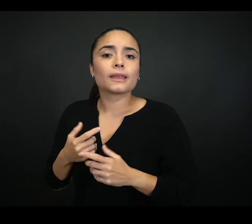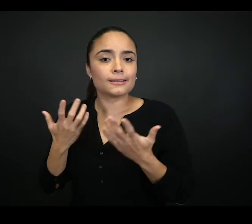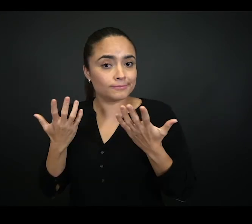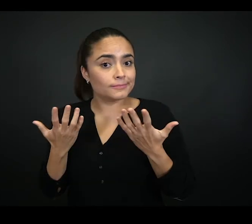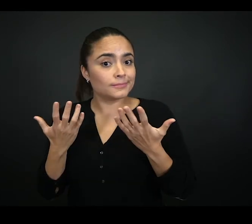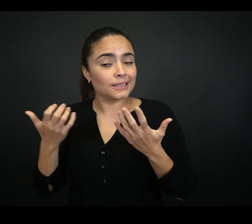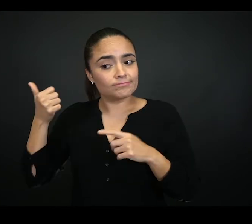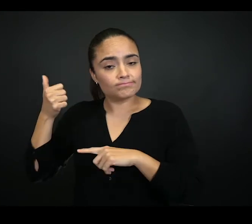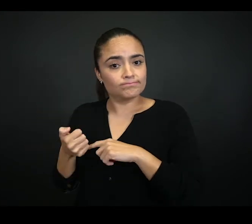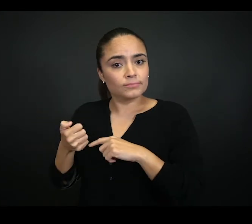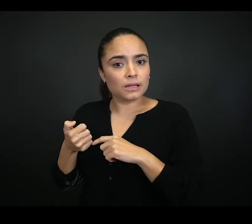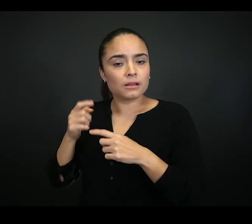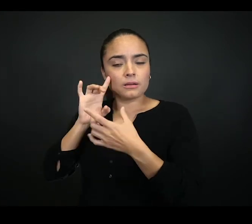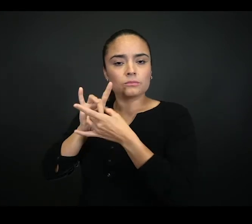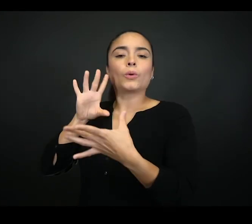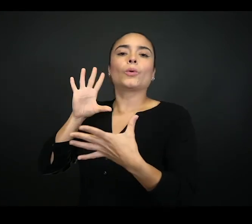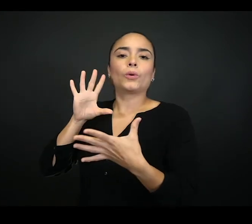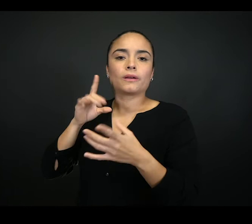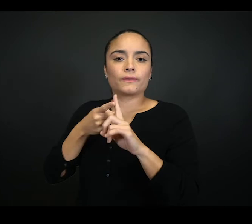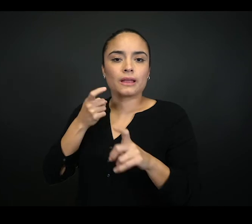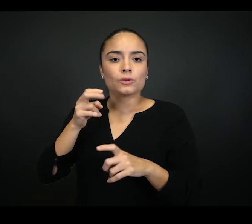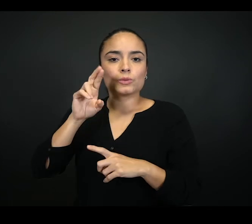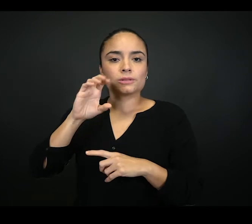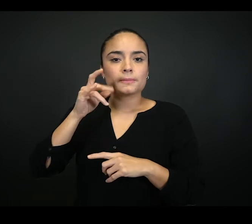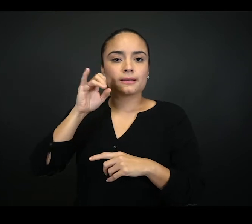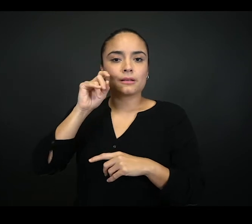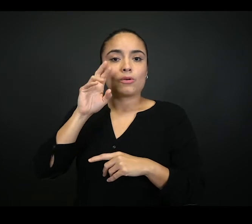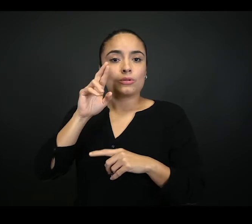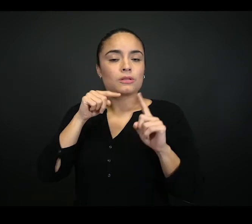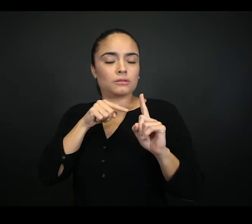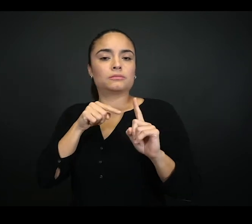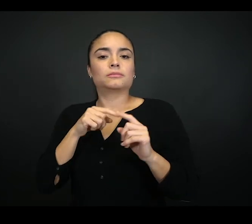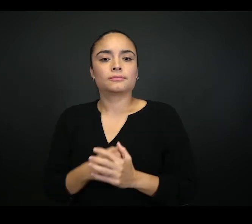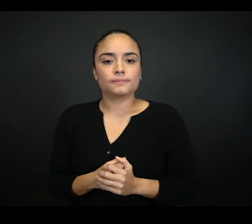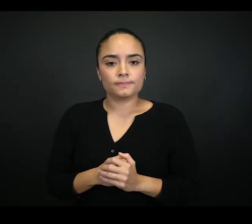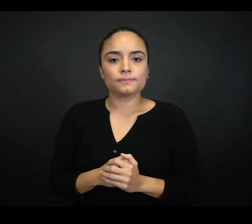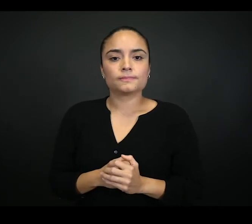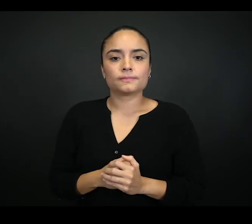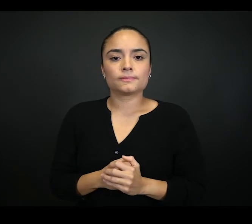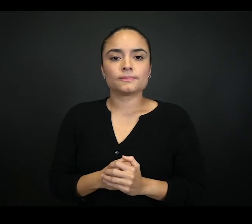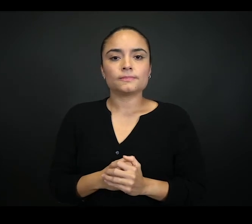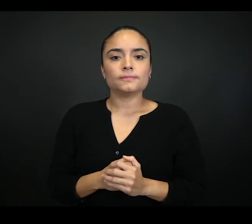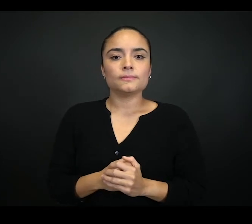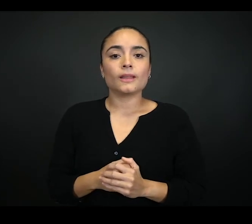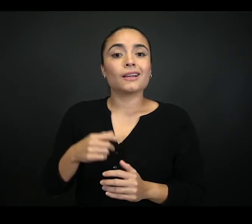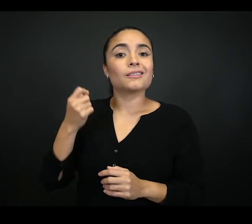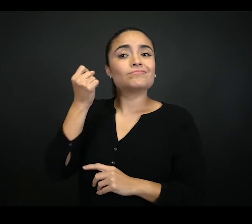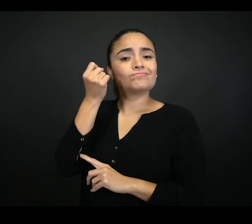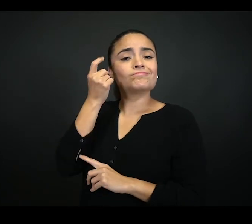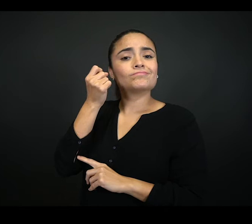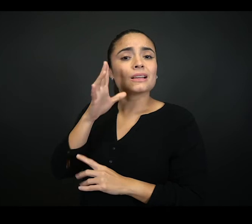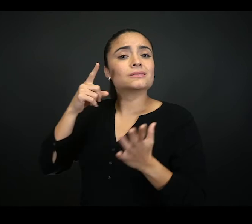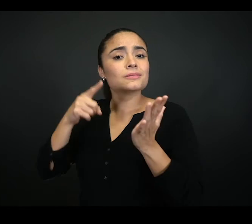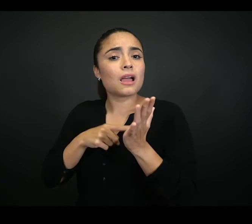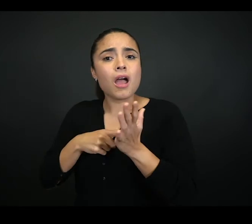see what you've got that you're dealing with. People will be, you know, monitoring vital signs, people not rousable